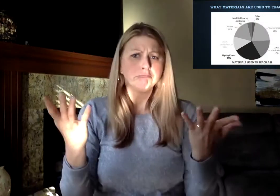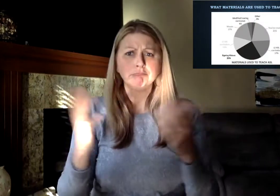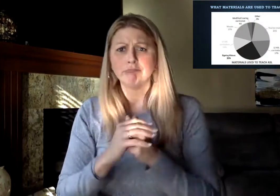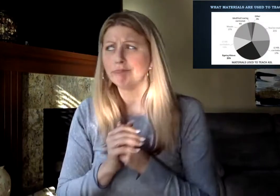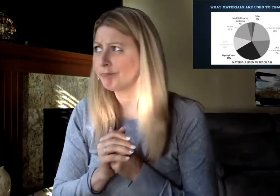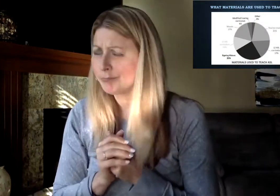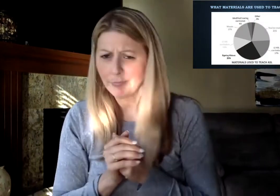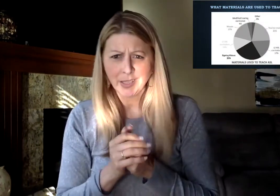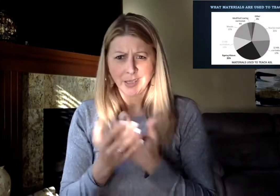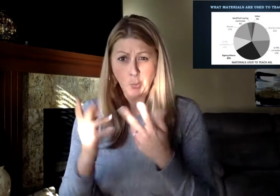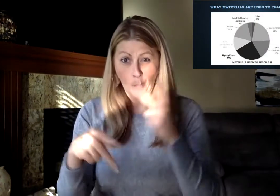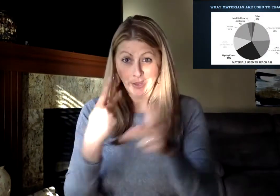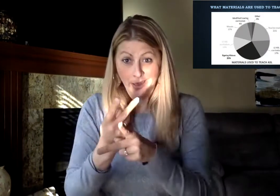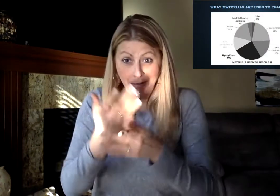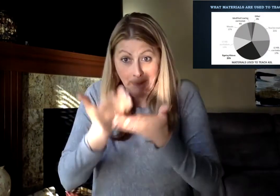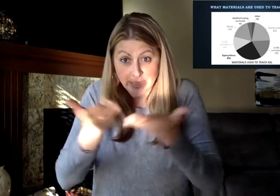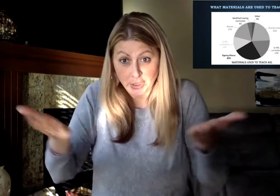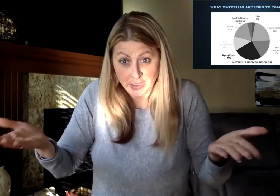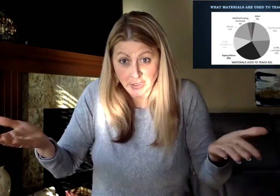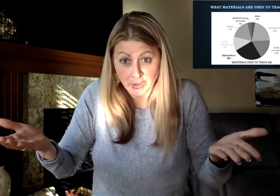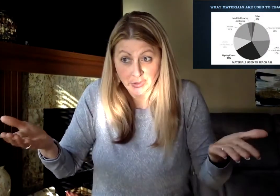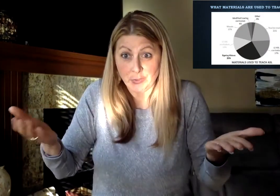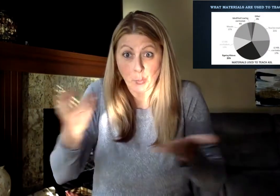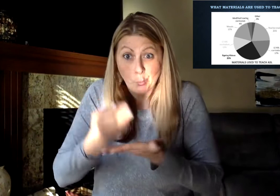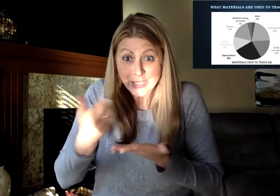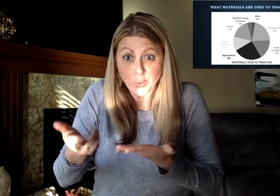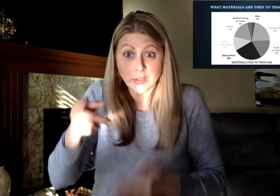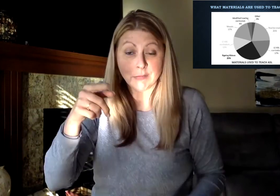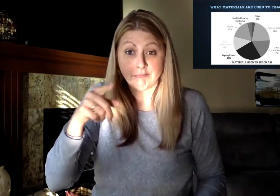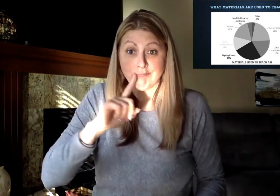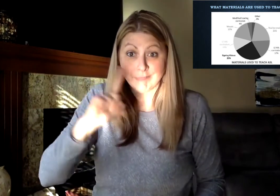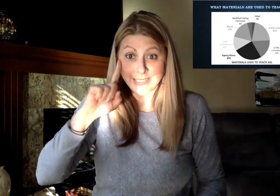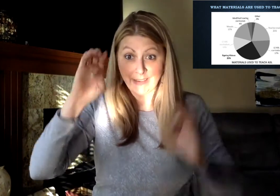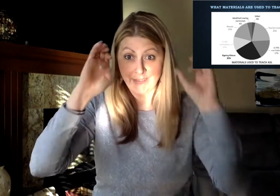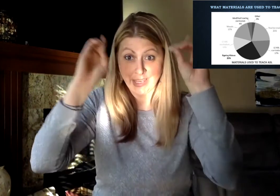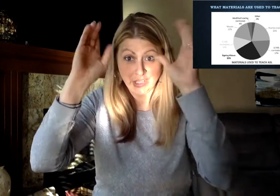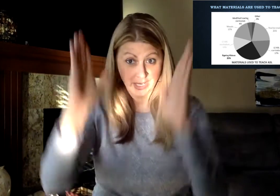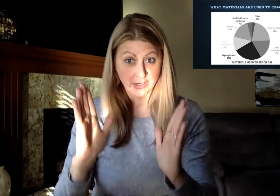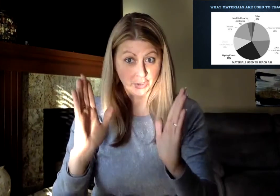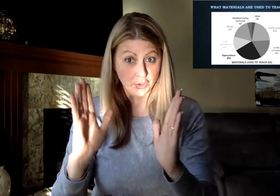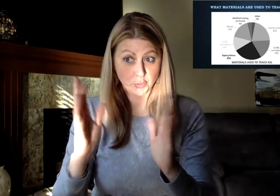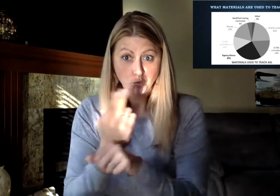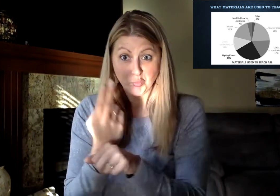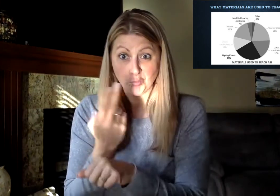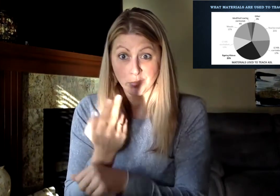Okay, so what kind of materials are deaf educators